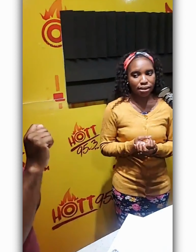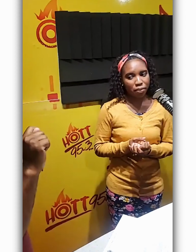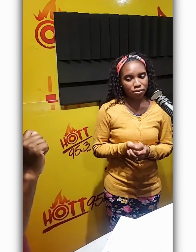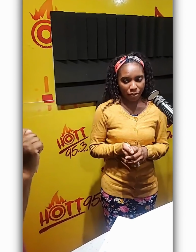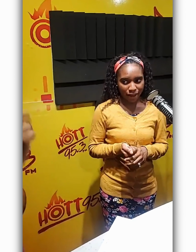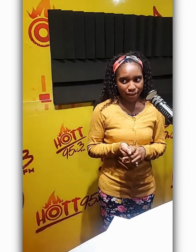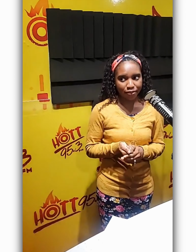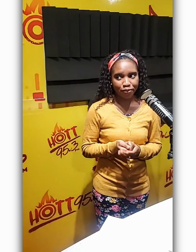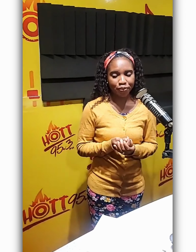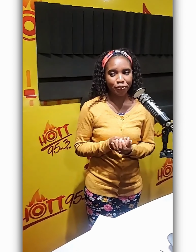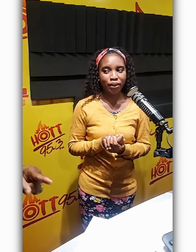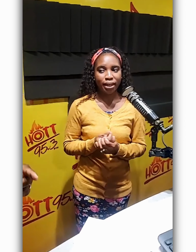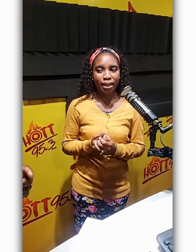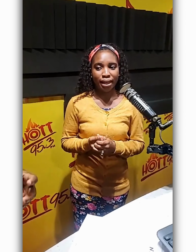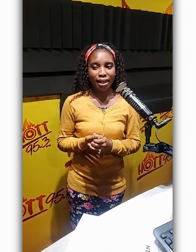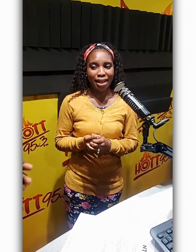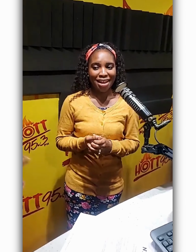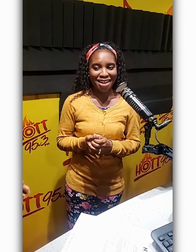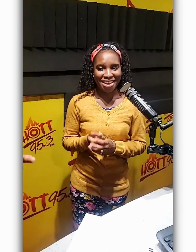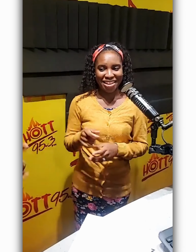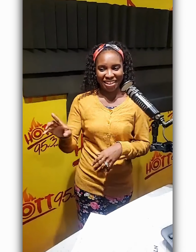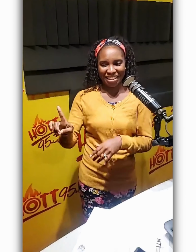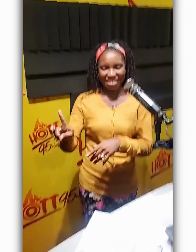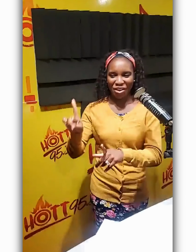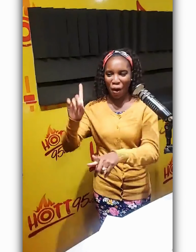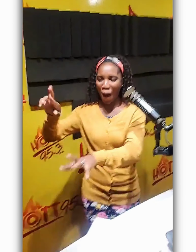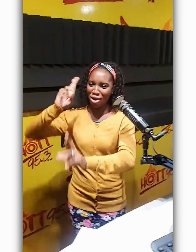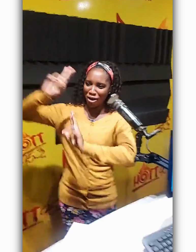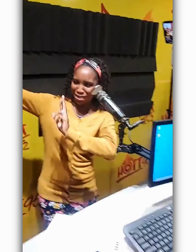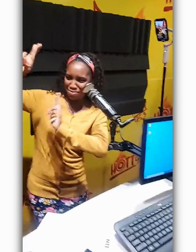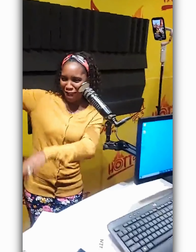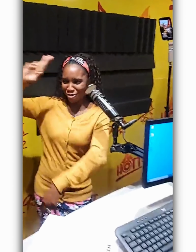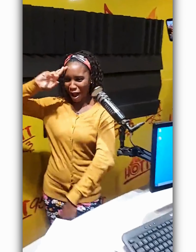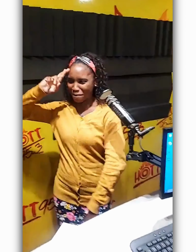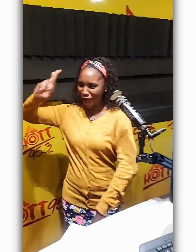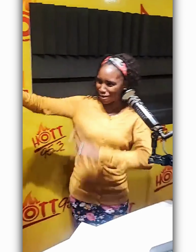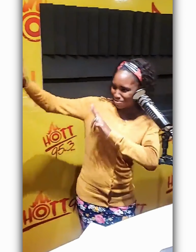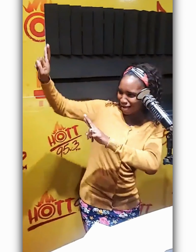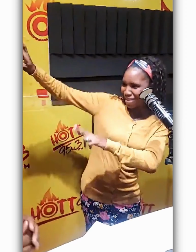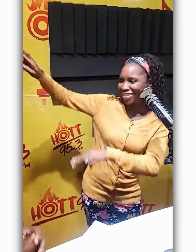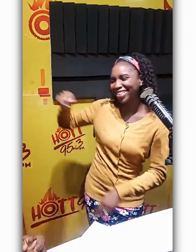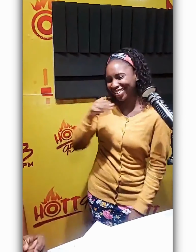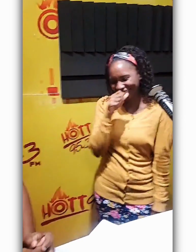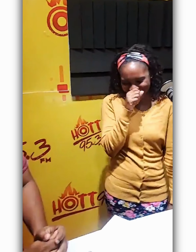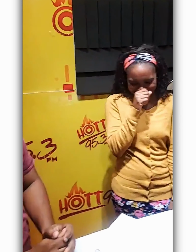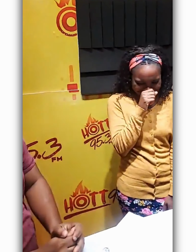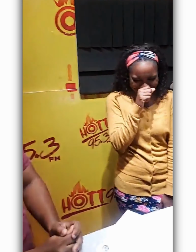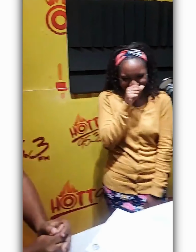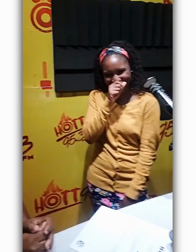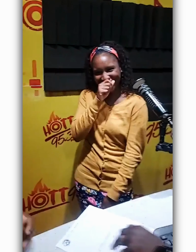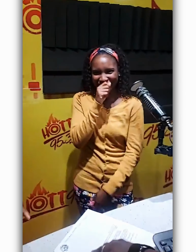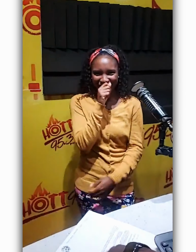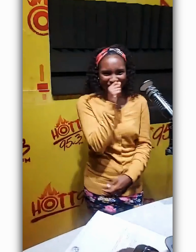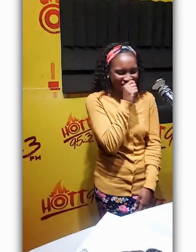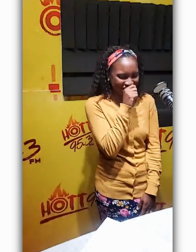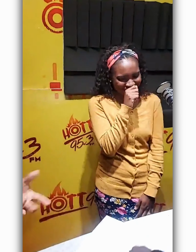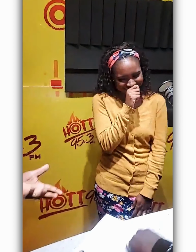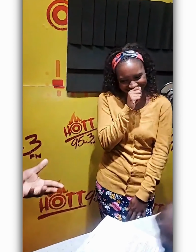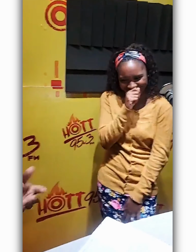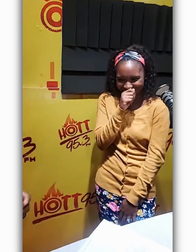is Ramat. Ramat, shout outs to Ramat, man. Big ups, Ramat. Yeah, good man, doing lots of work. Sorry, carry on. Just have